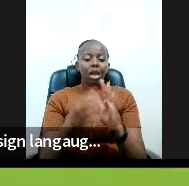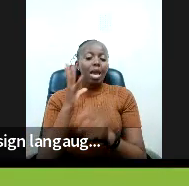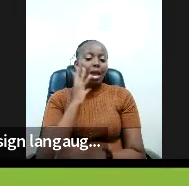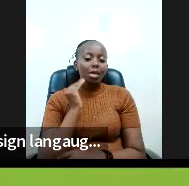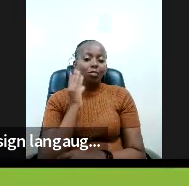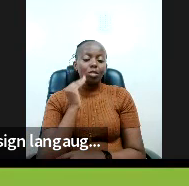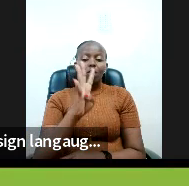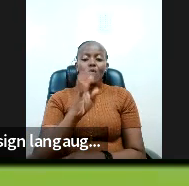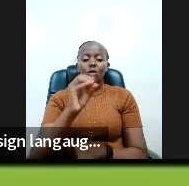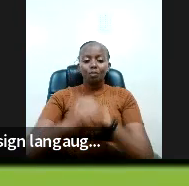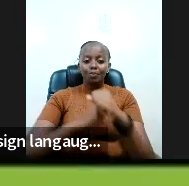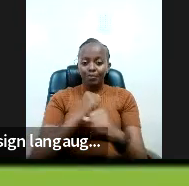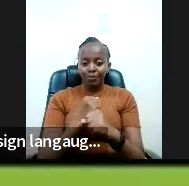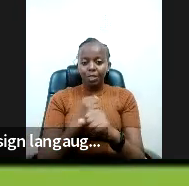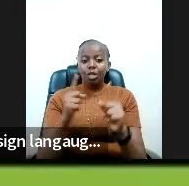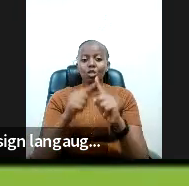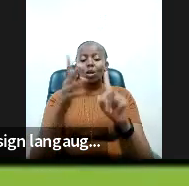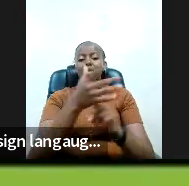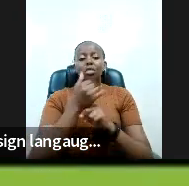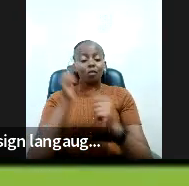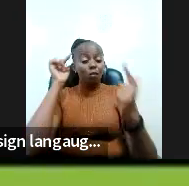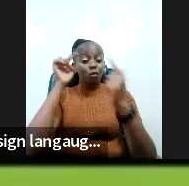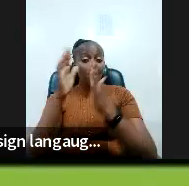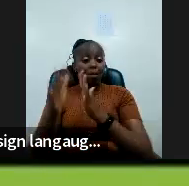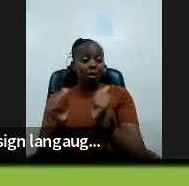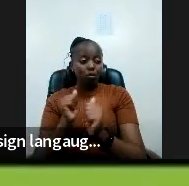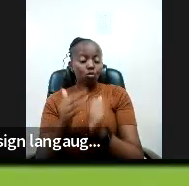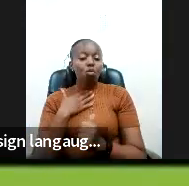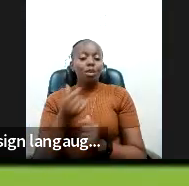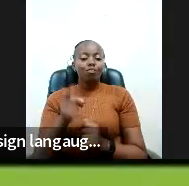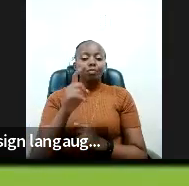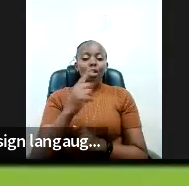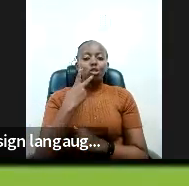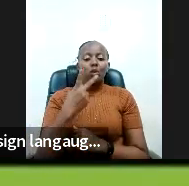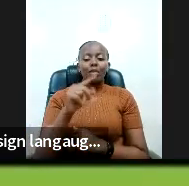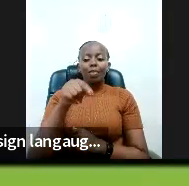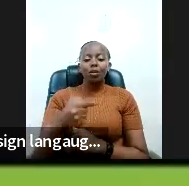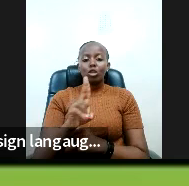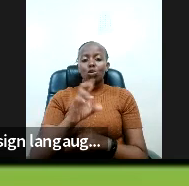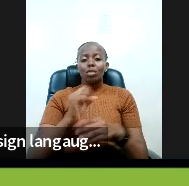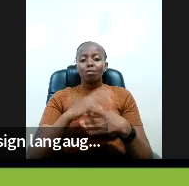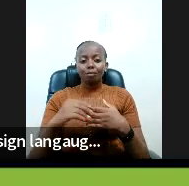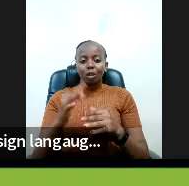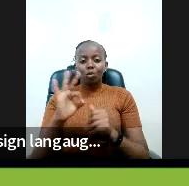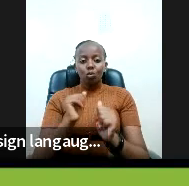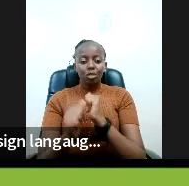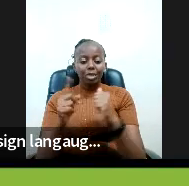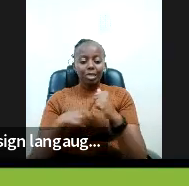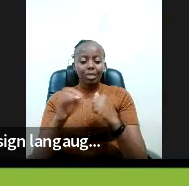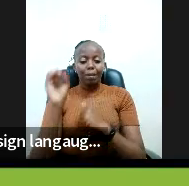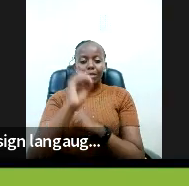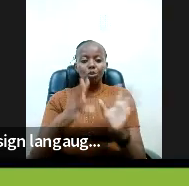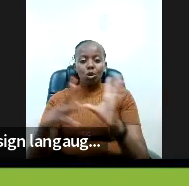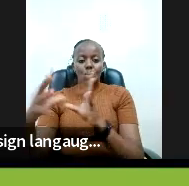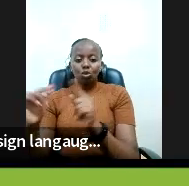40 years. To achieve our goal plan, we are seeking to raise $200,000, of which 60% will go towards